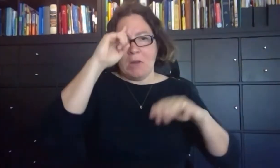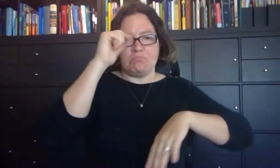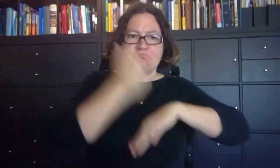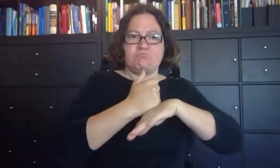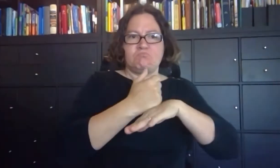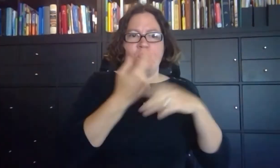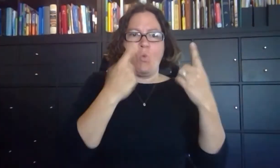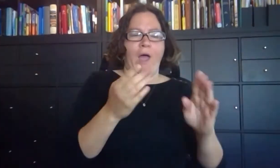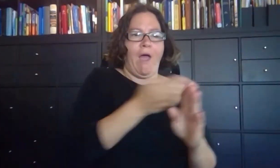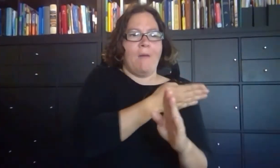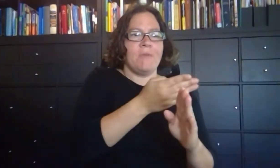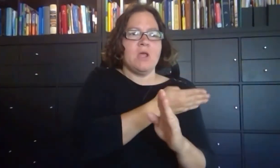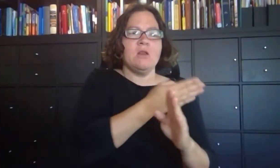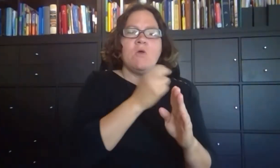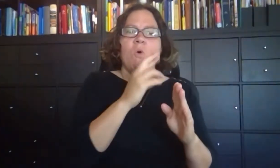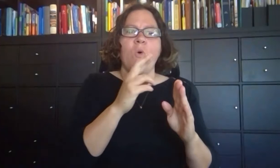We have to wonder why.